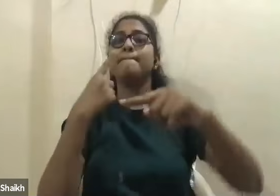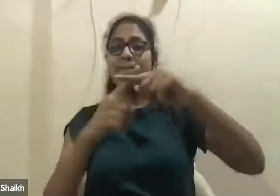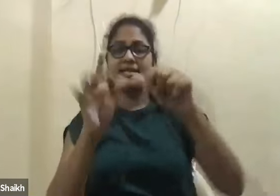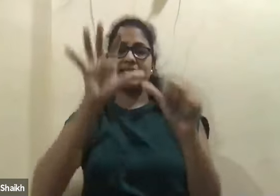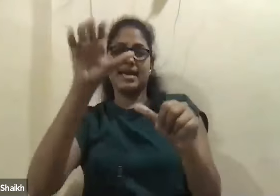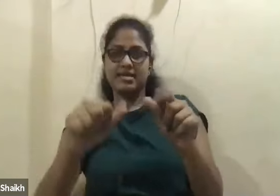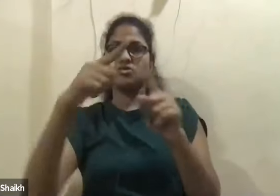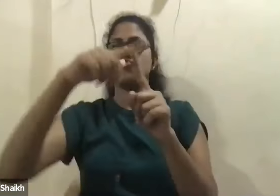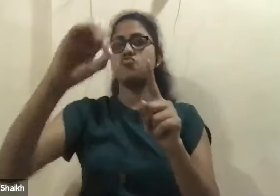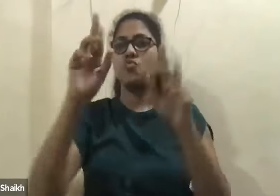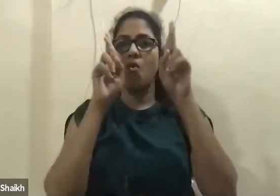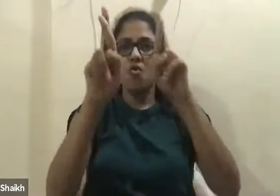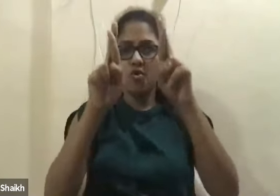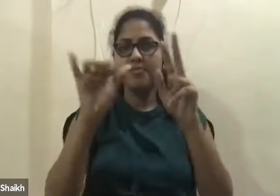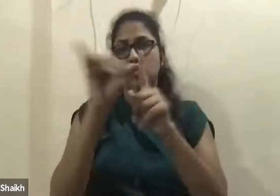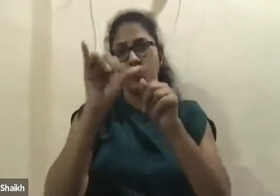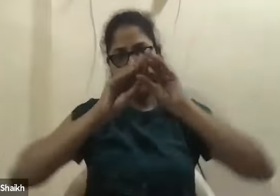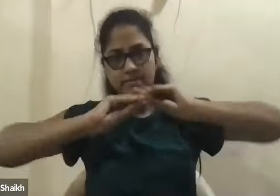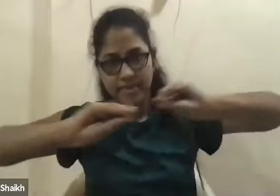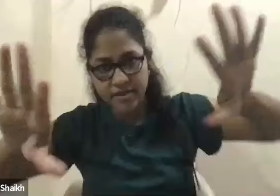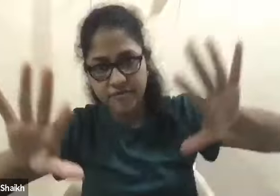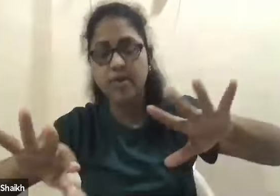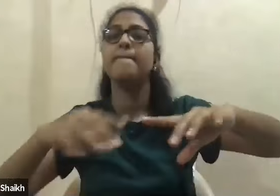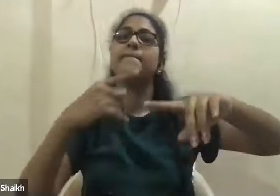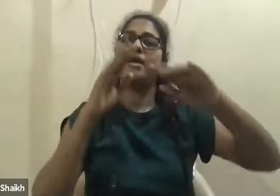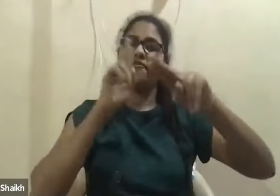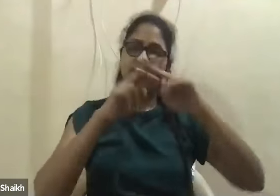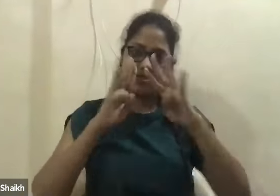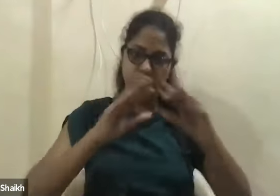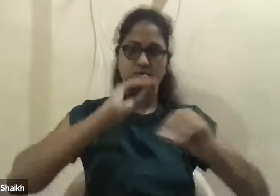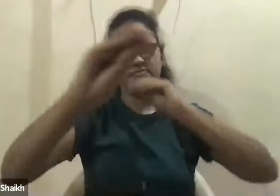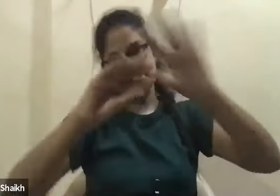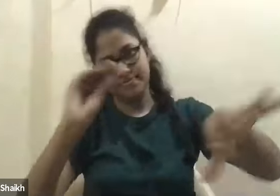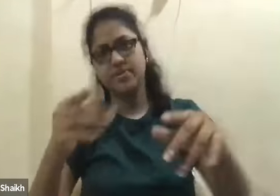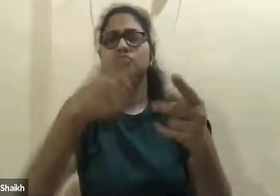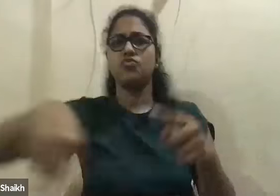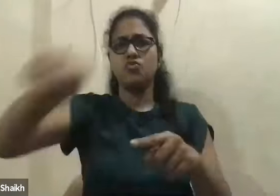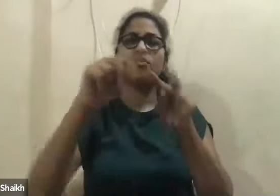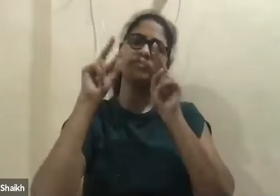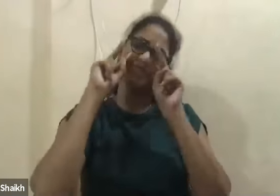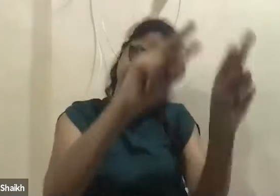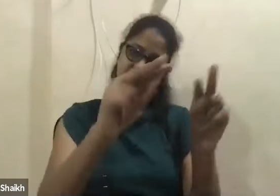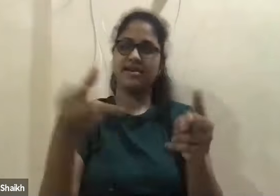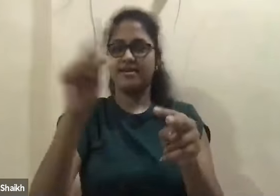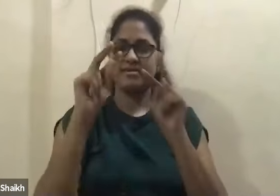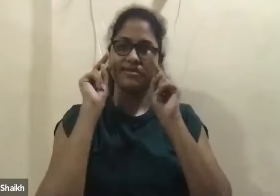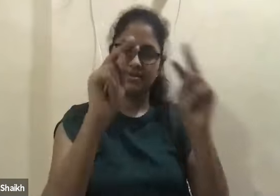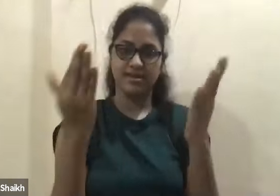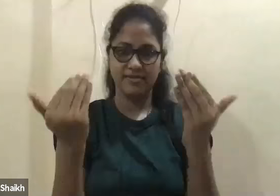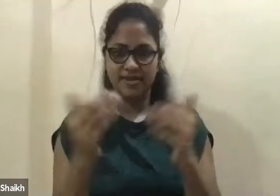channel and our Access to Hope Facebook page. So you can revisit it later. Yeah, you can. Thank you so